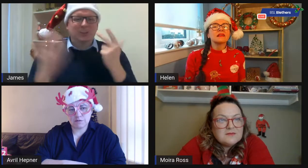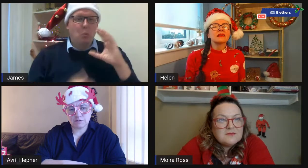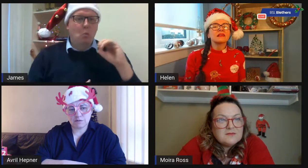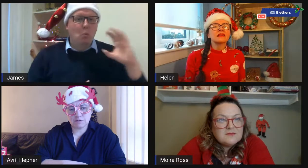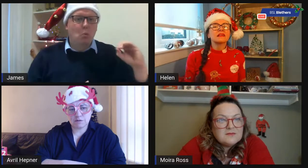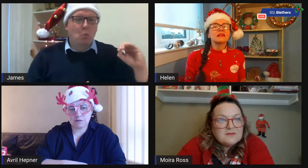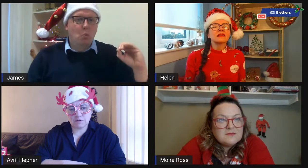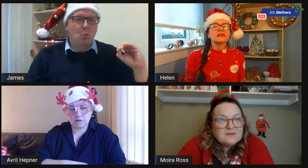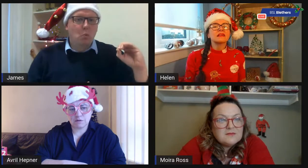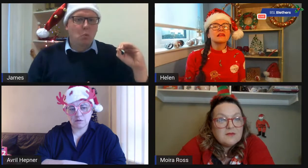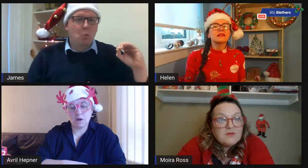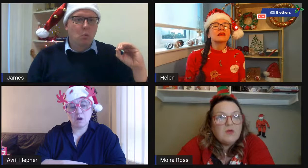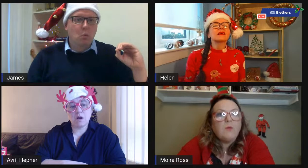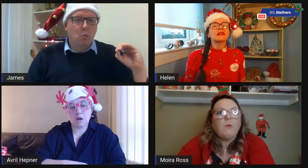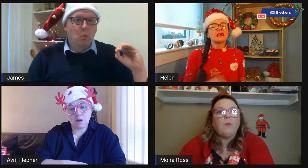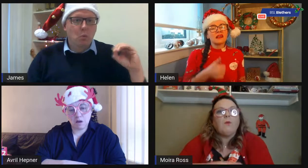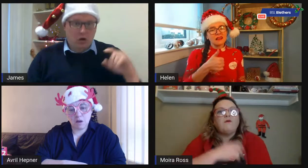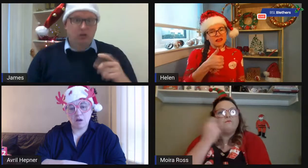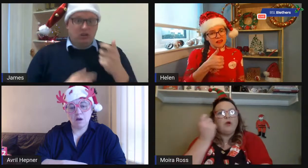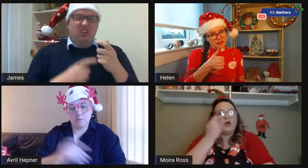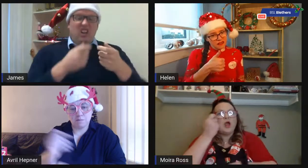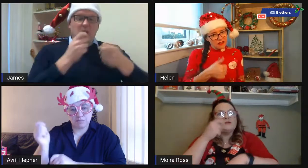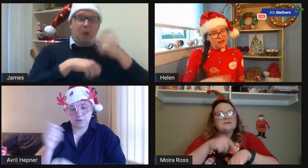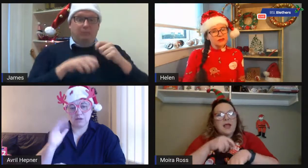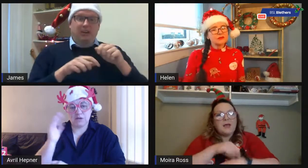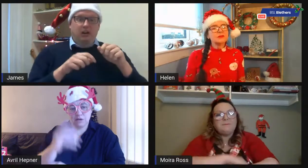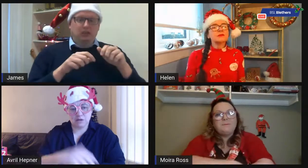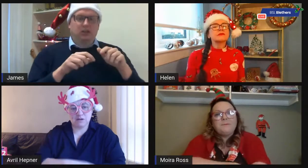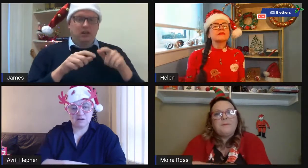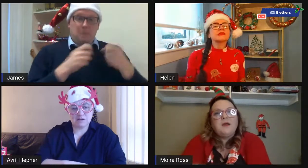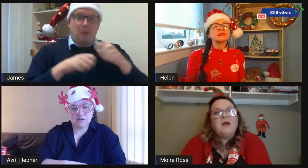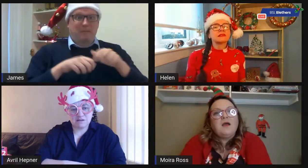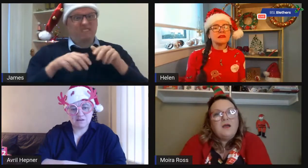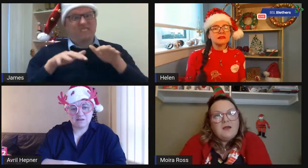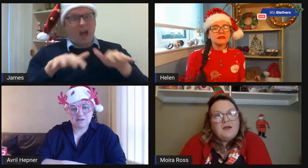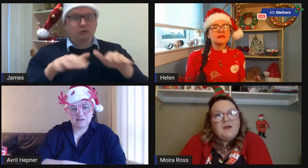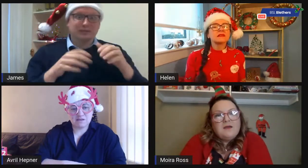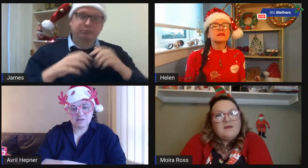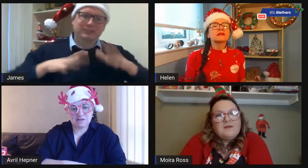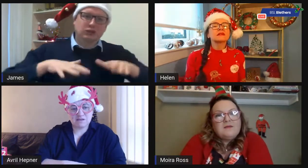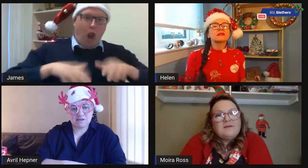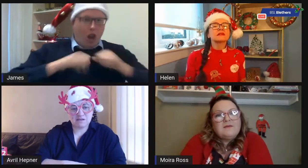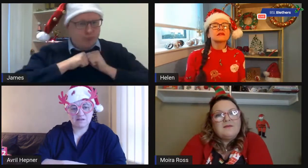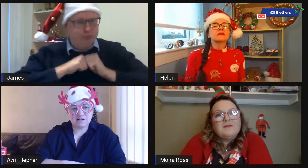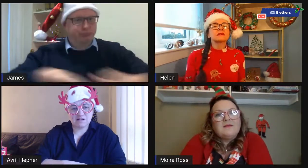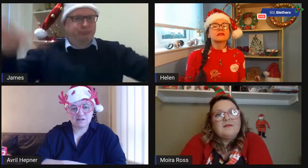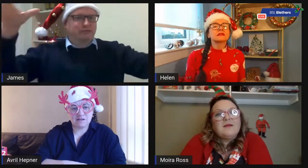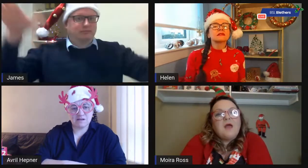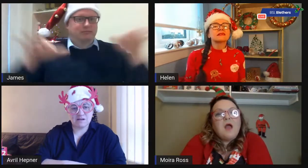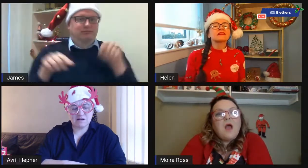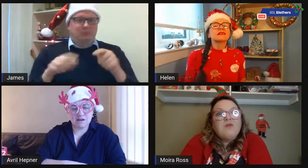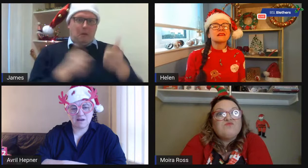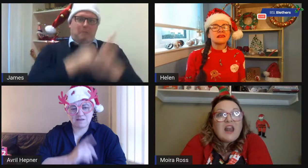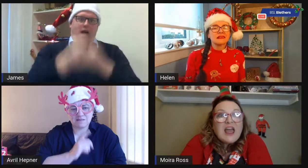Christmas trees to Britain, and that was in the 1800s. So it's a common myth that it was Prince Albert, but it wasn't. It was prior to that. It was